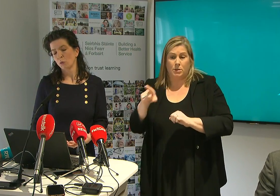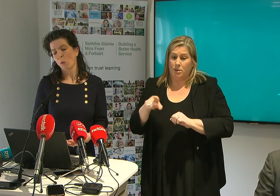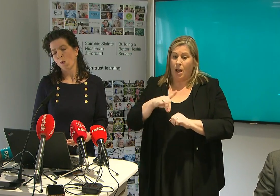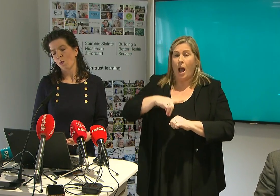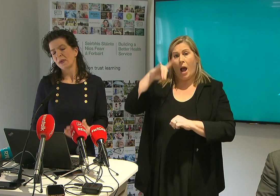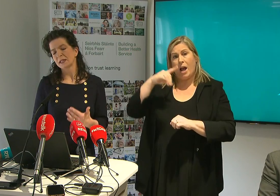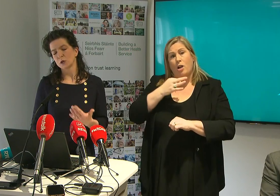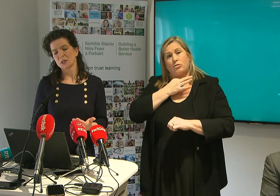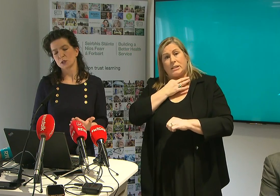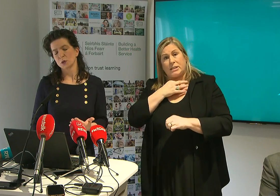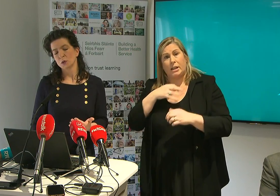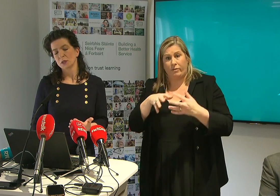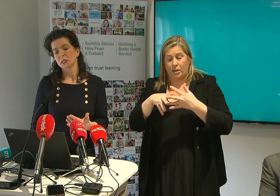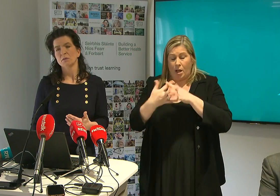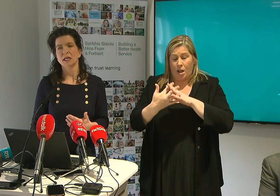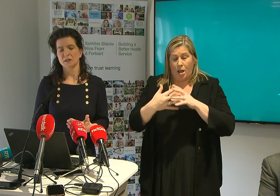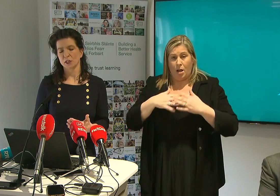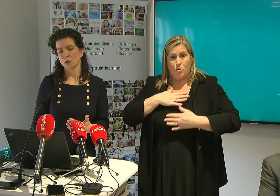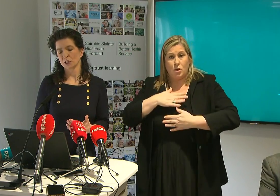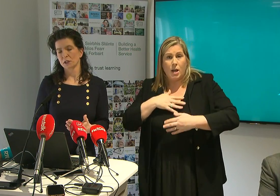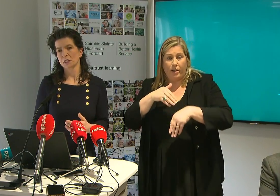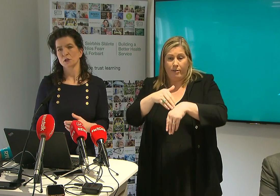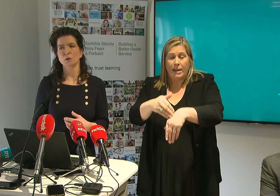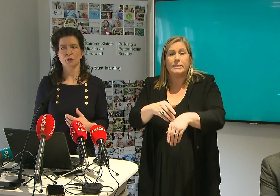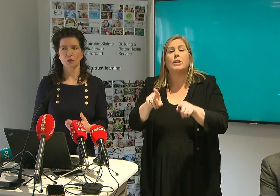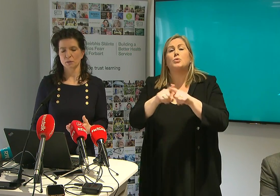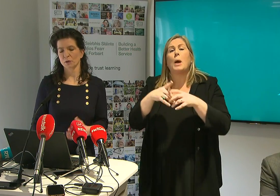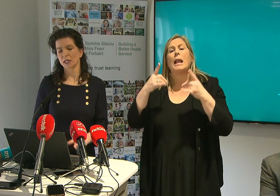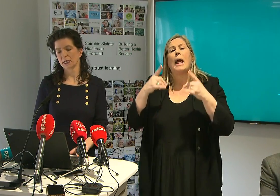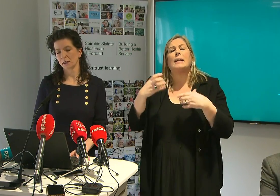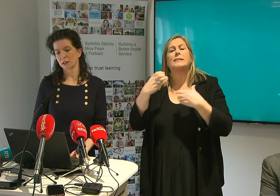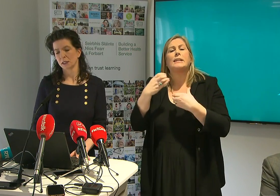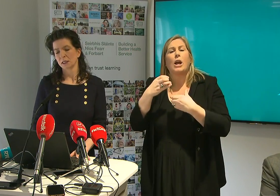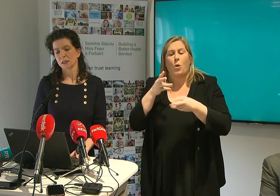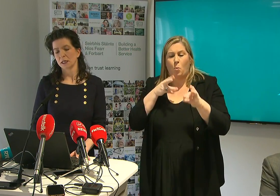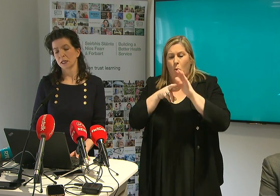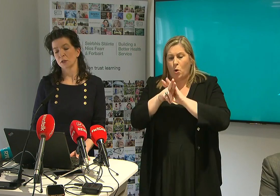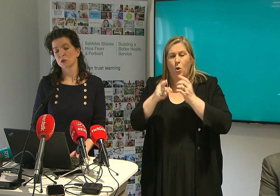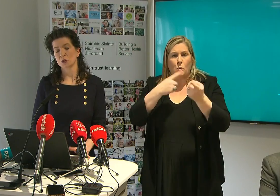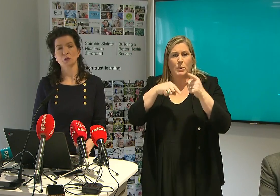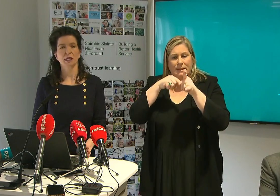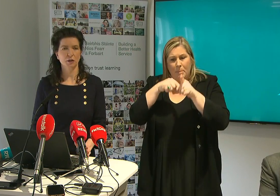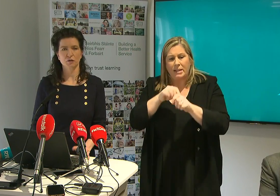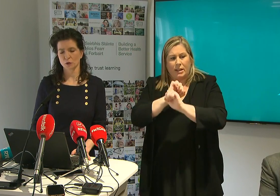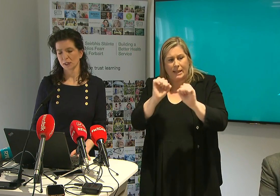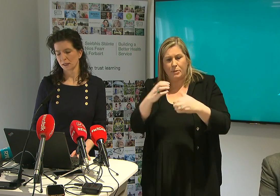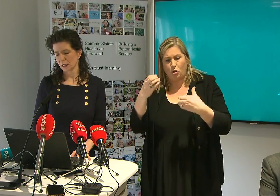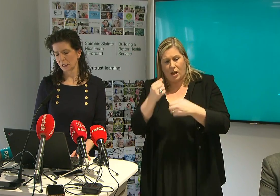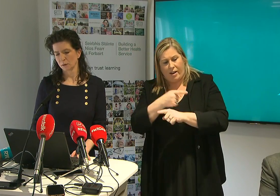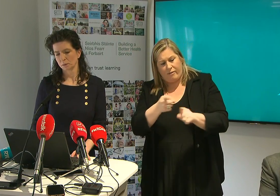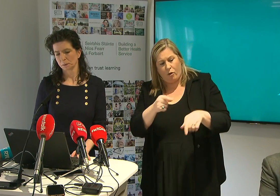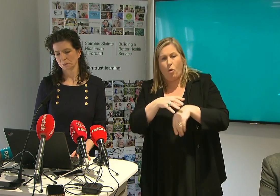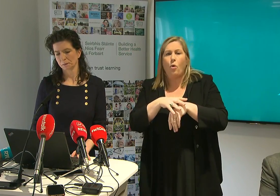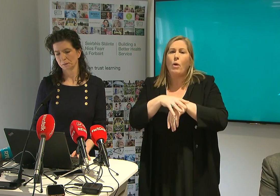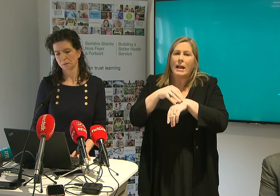complications, and then also healthcare workers who we are going to be relying on to care for the